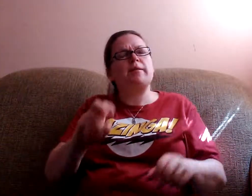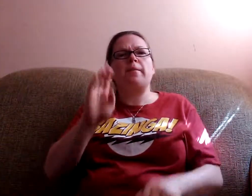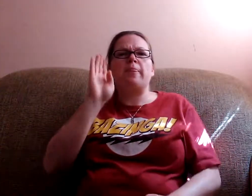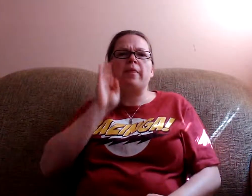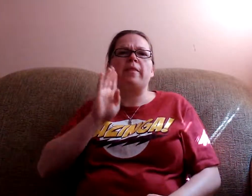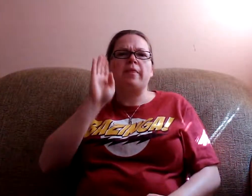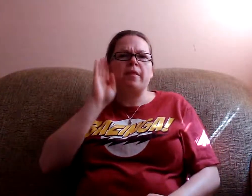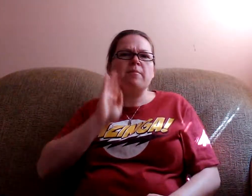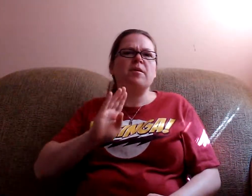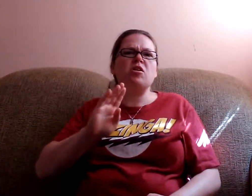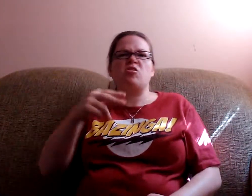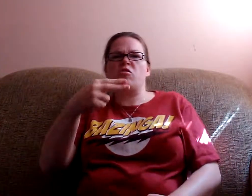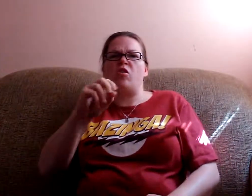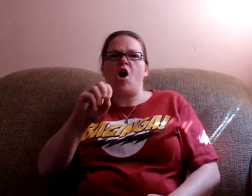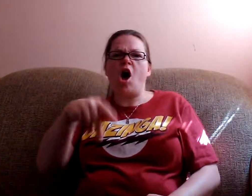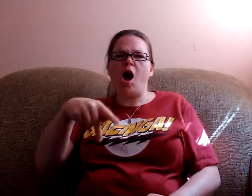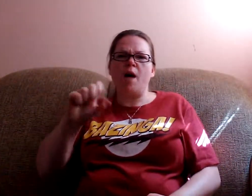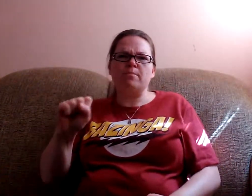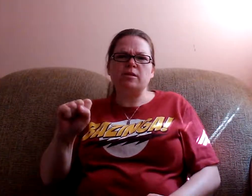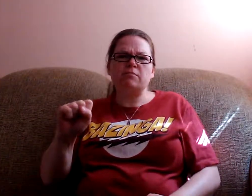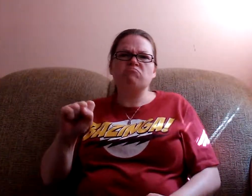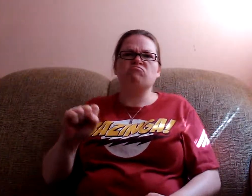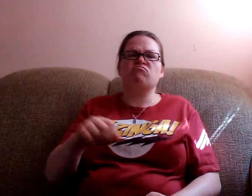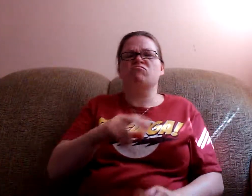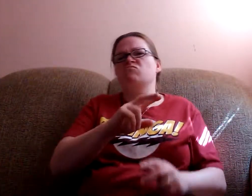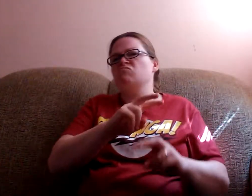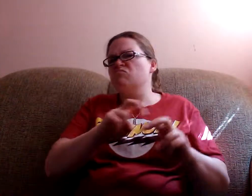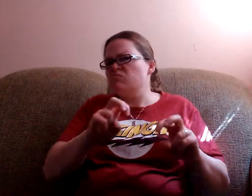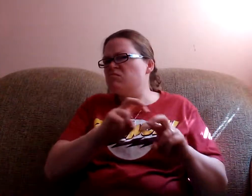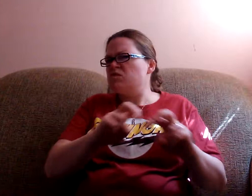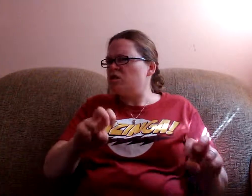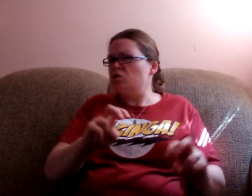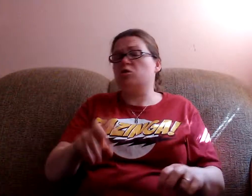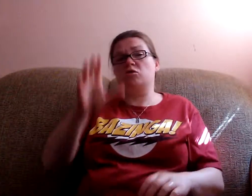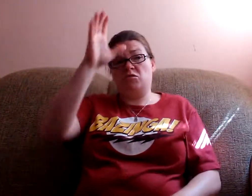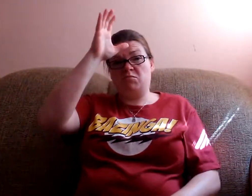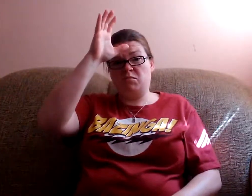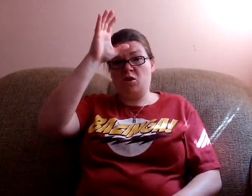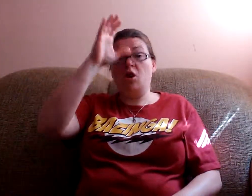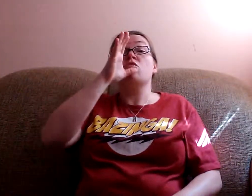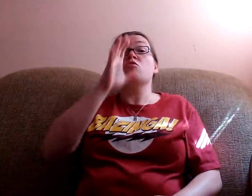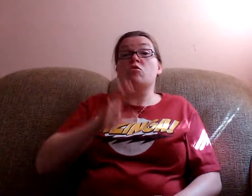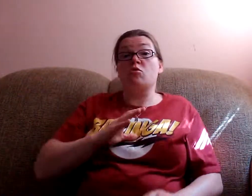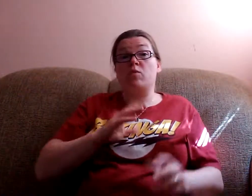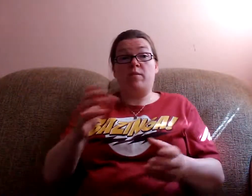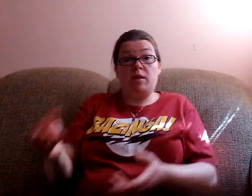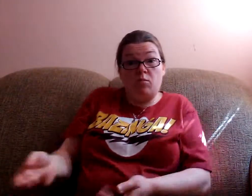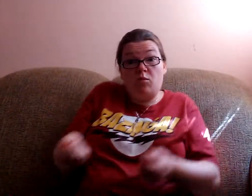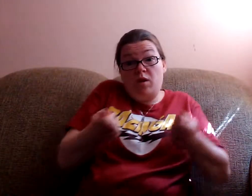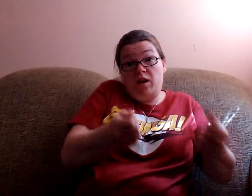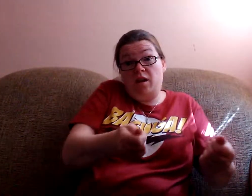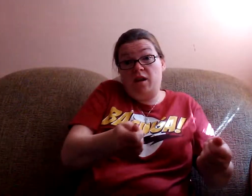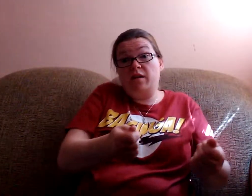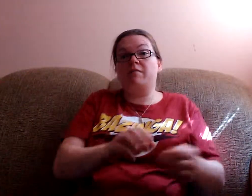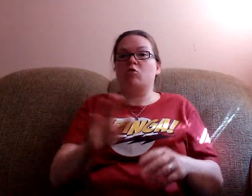cases were sealed tight so nothing could get in them. And he did his job very well. He did it so well that in 2 more years, he was made